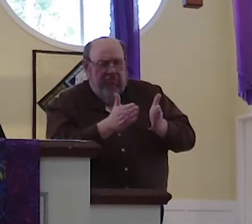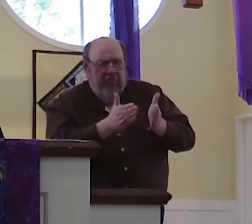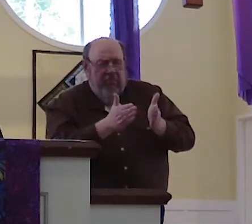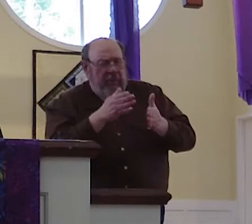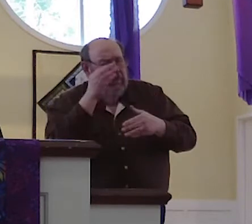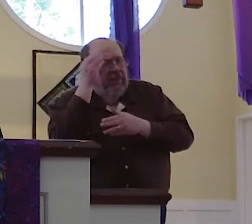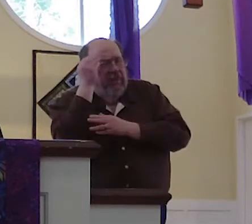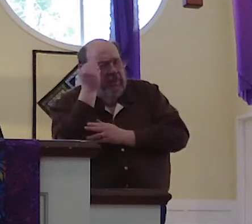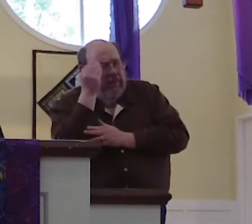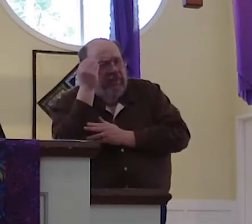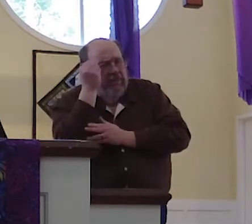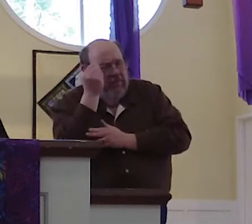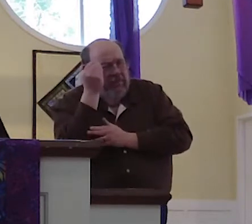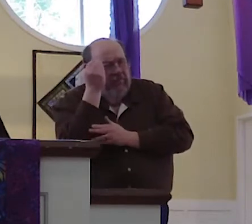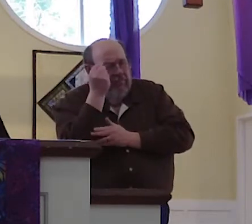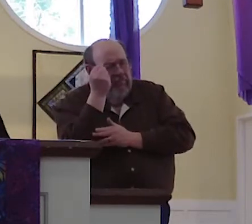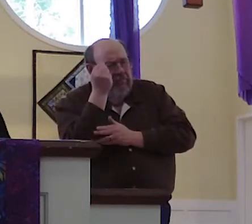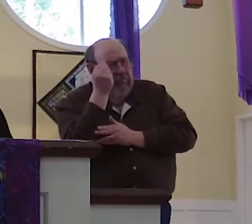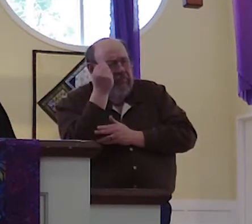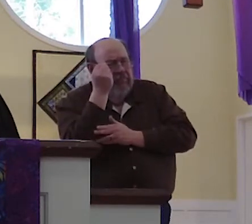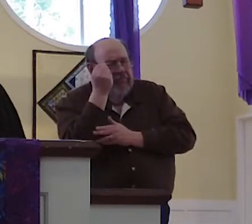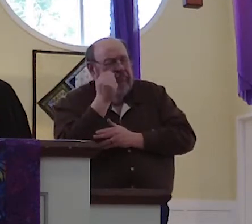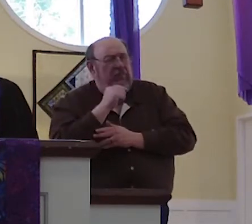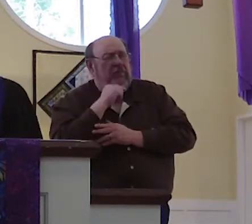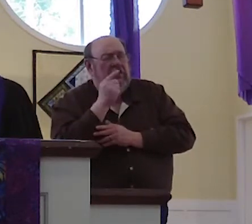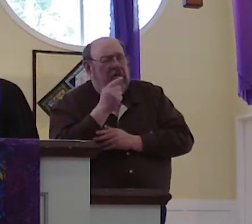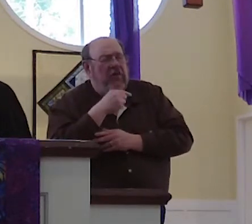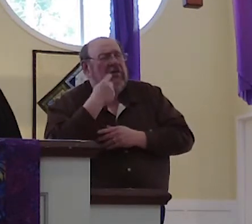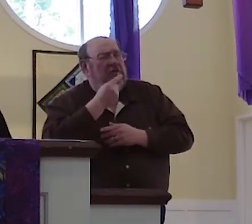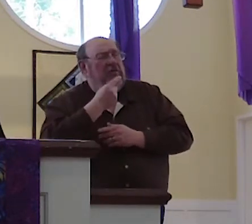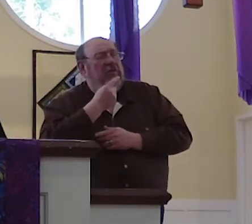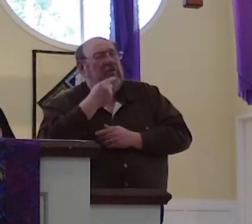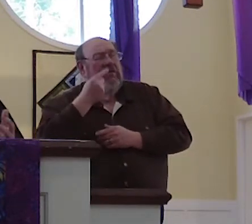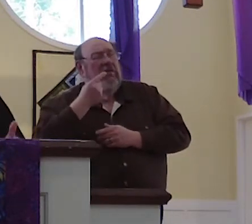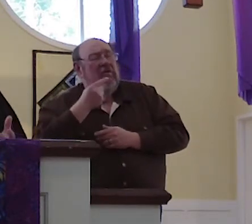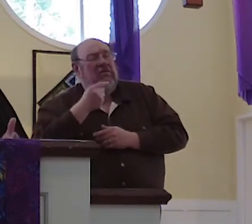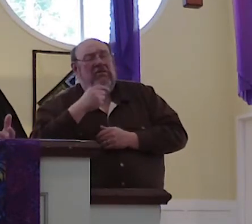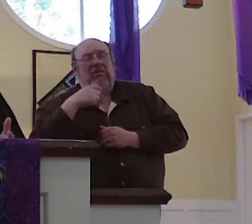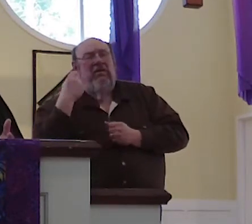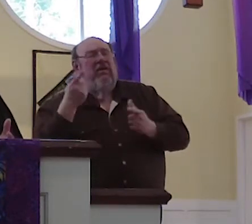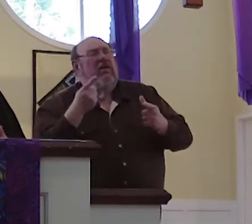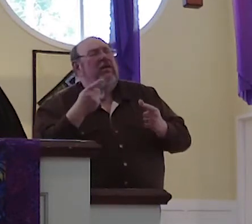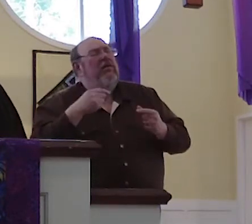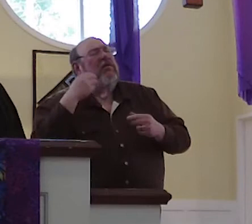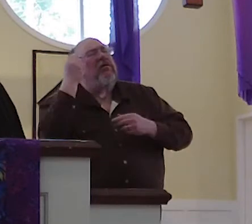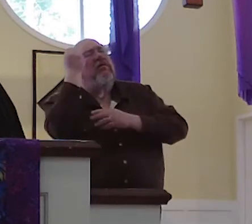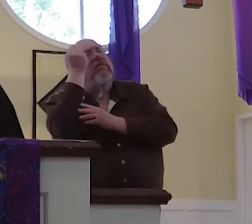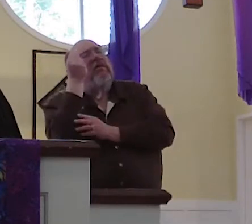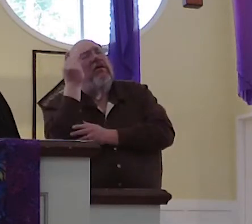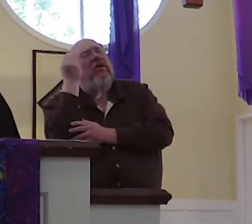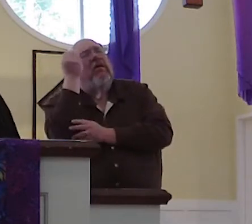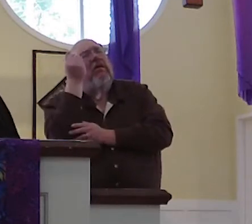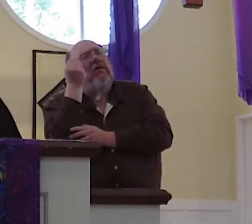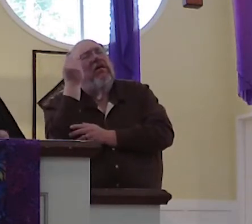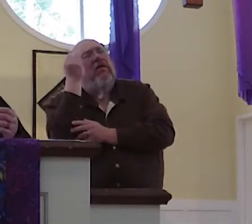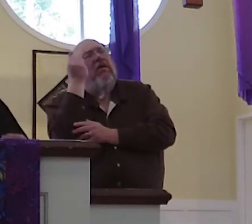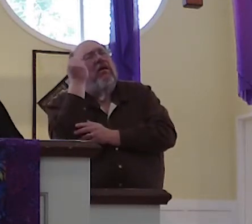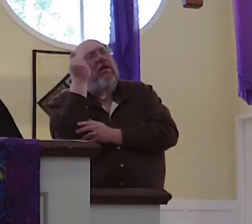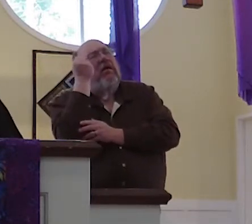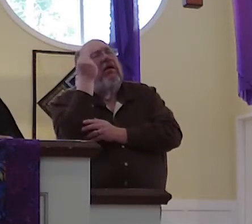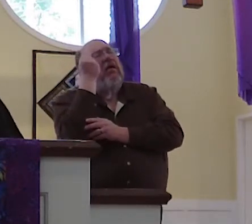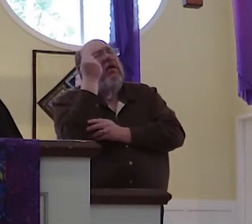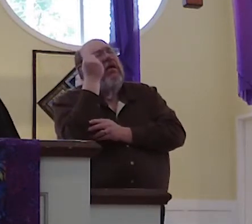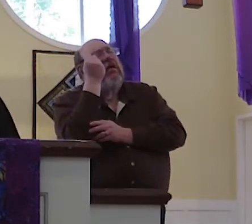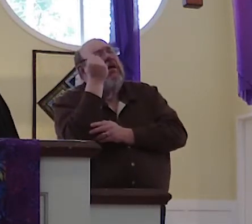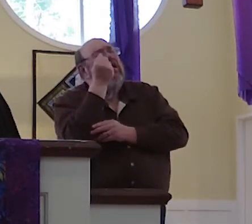said. I mean, sure, we can all say it in our sleep, but we wondered aloud together at Bible study about whether we